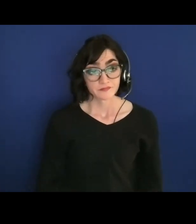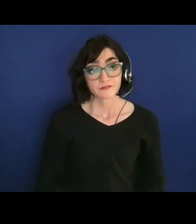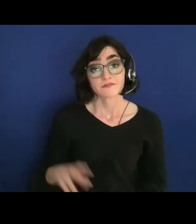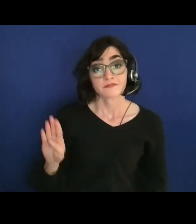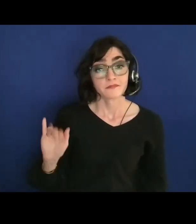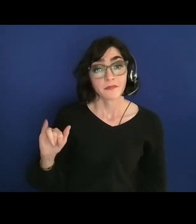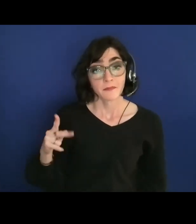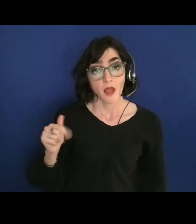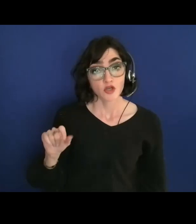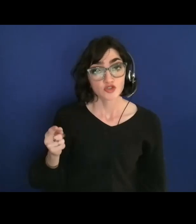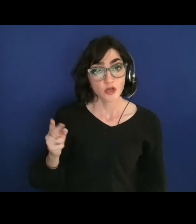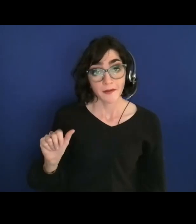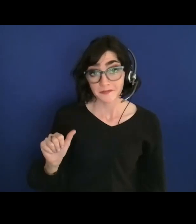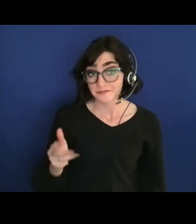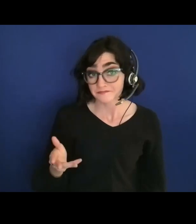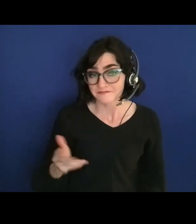Vipasha.